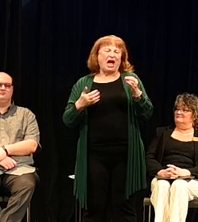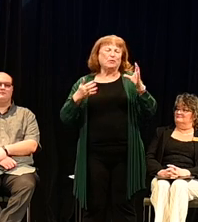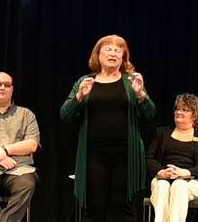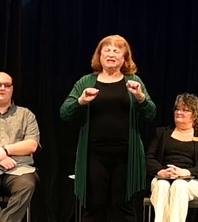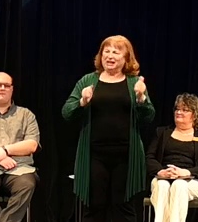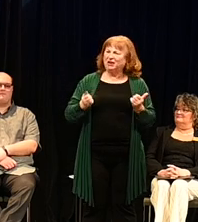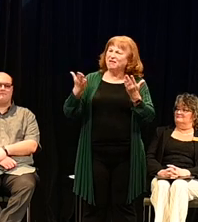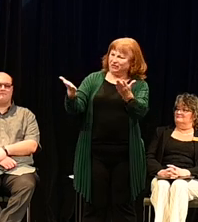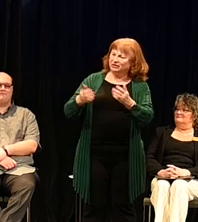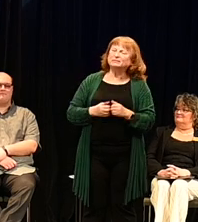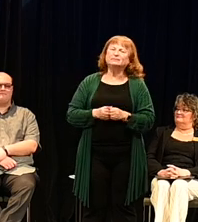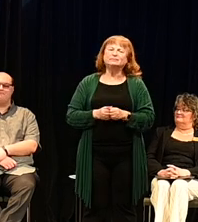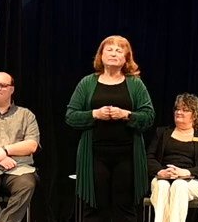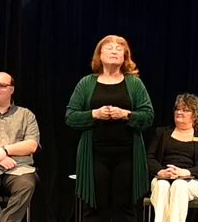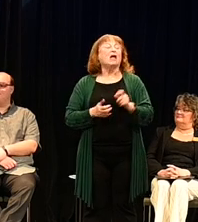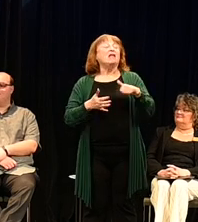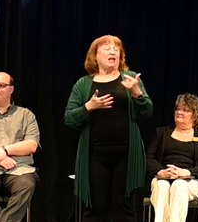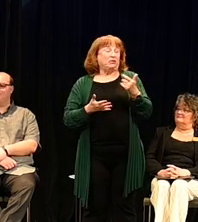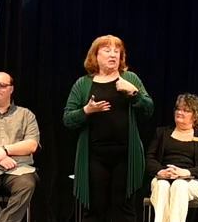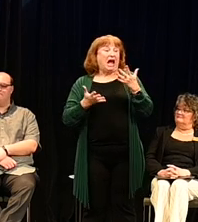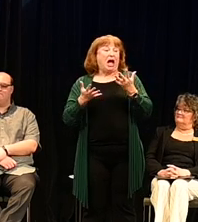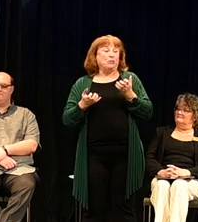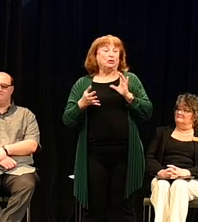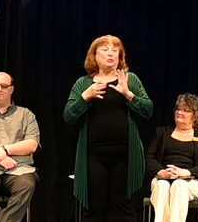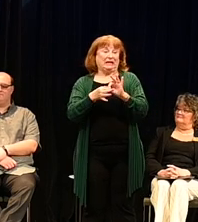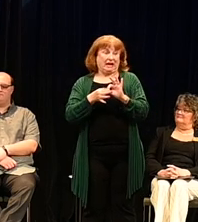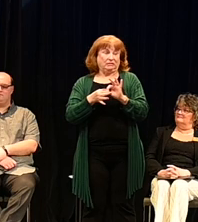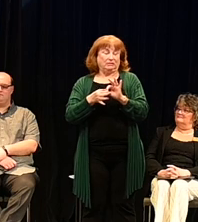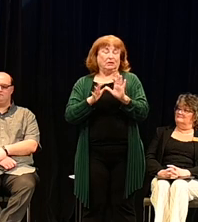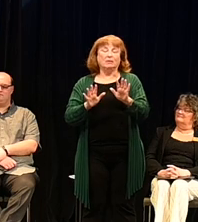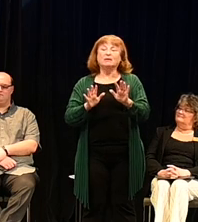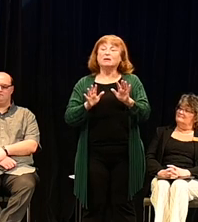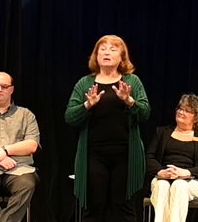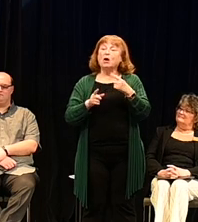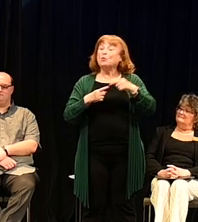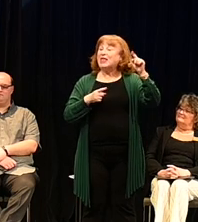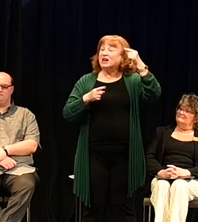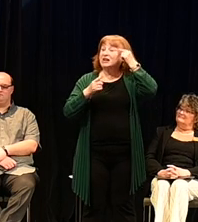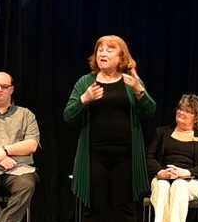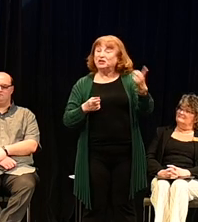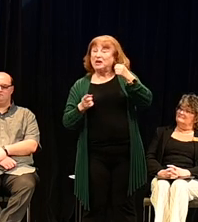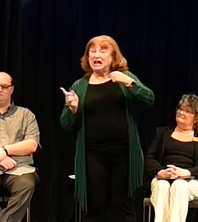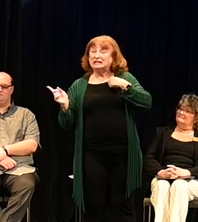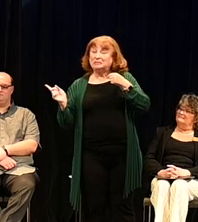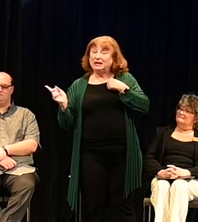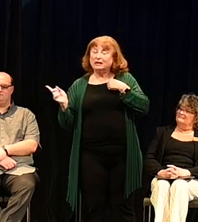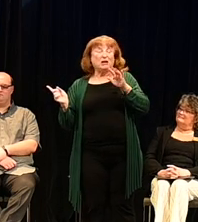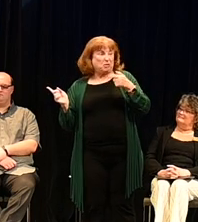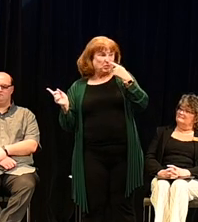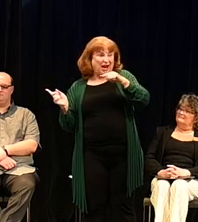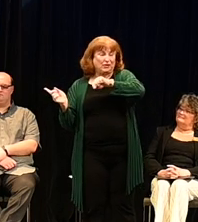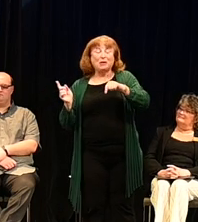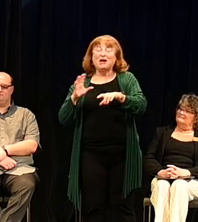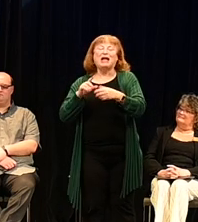has to offer. The other thing I wanted to connect to is that when the governor asked me, would I come